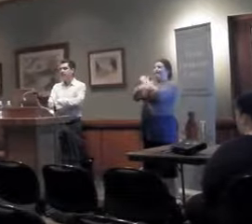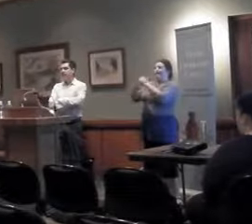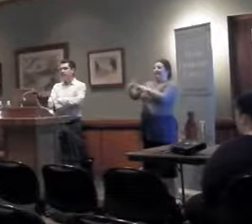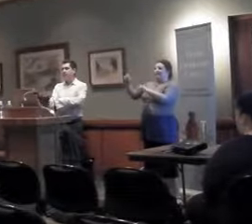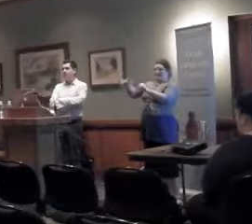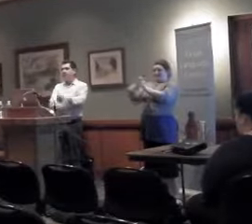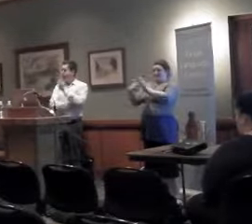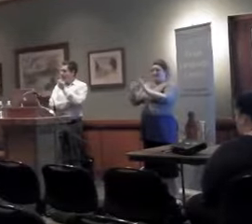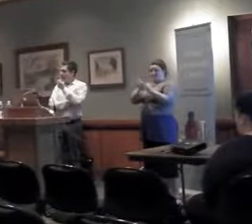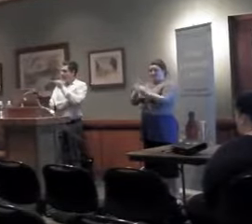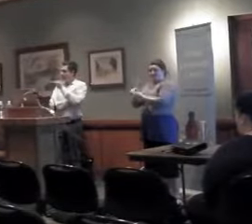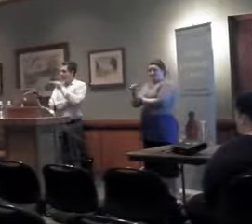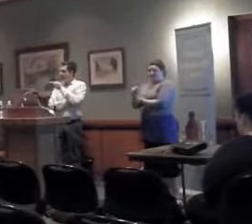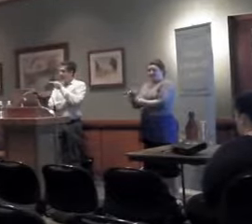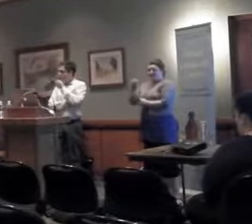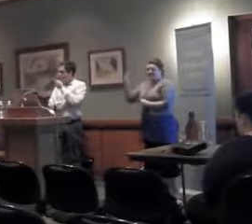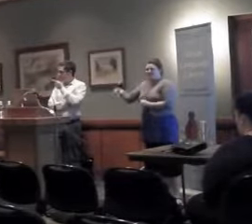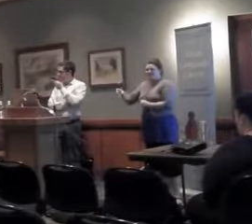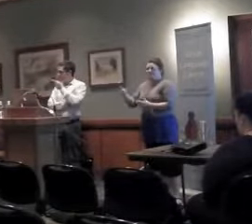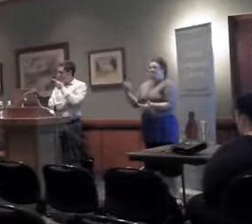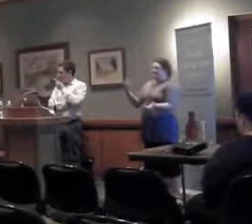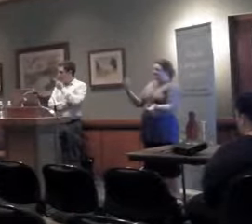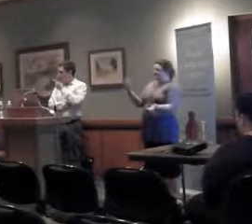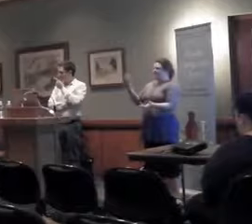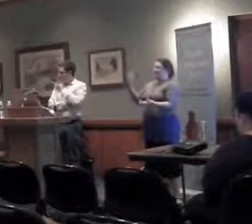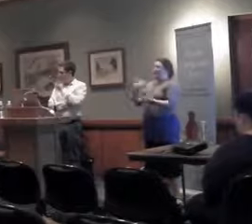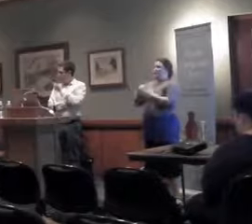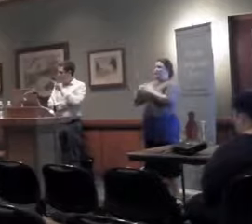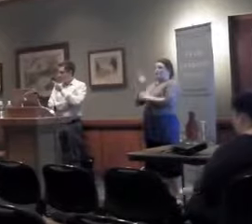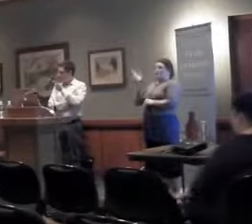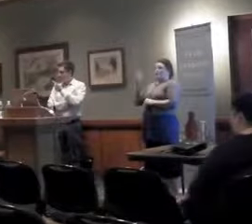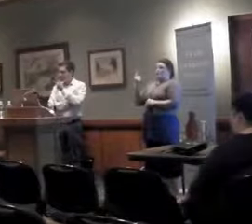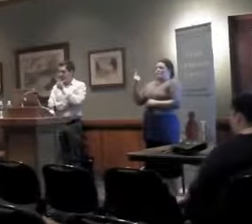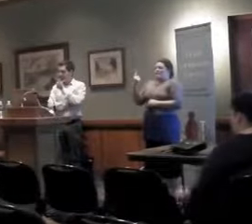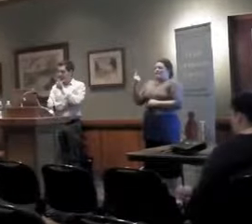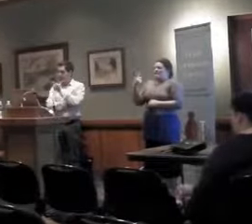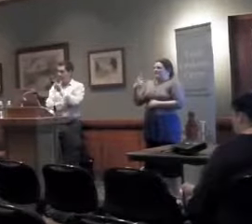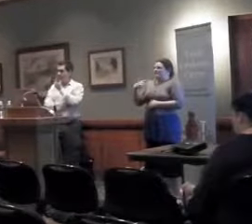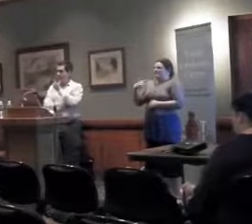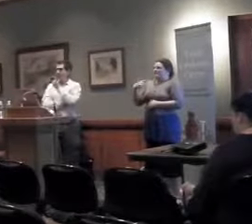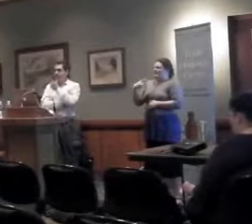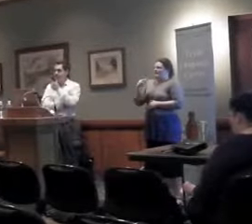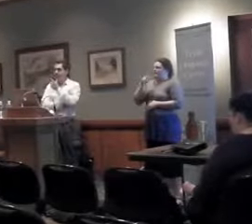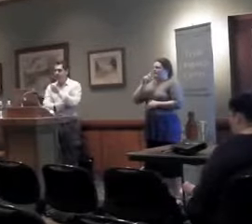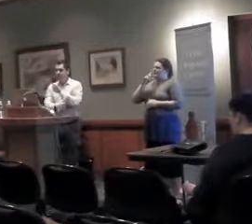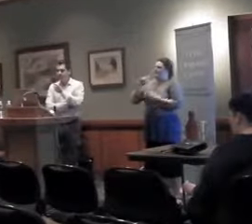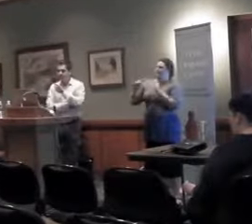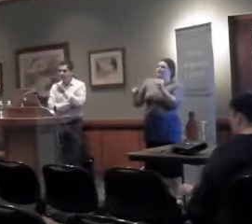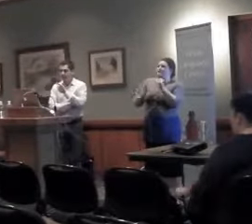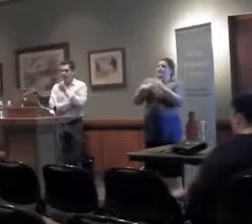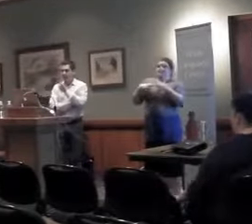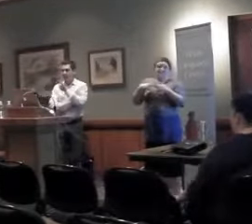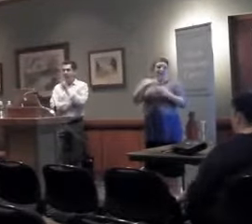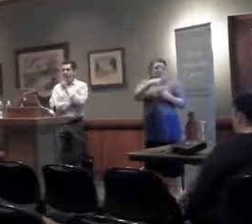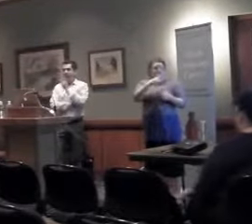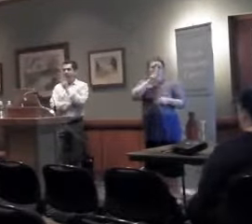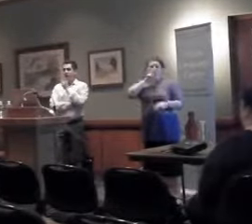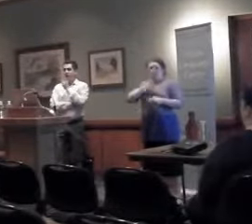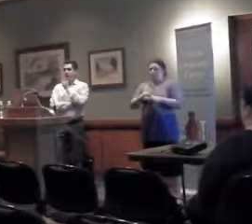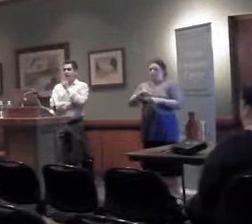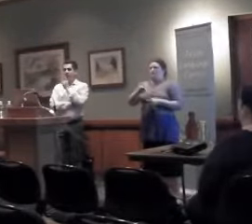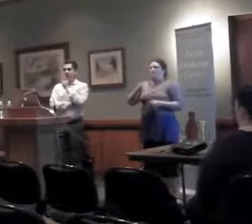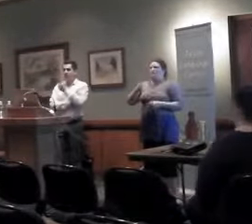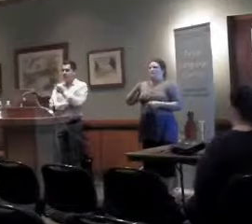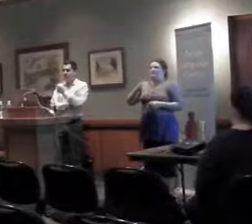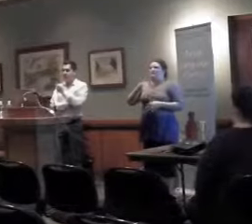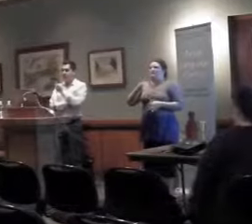ASL. As I started the talk, one of the very first slides I had was about